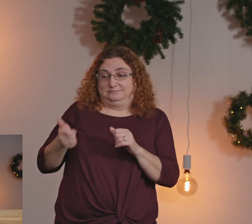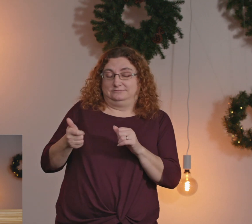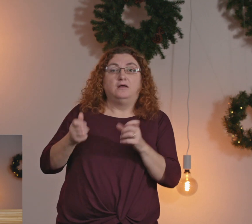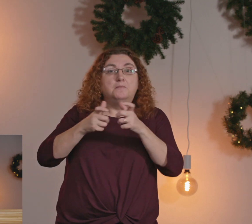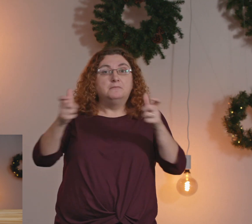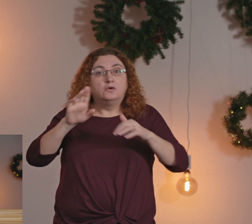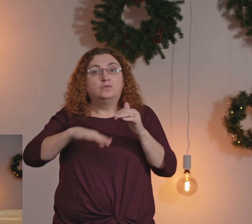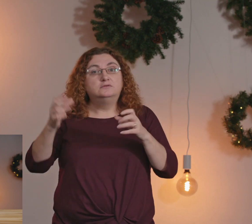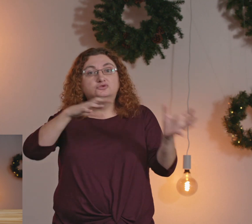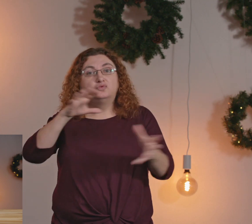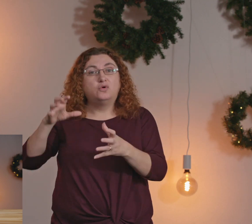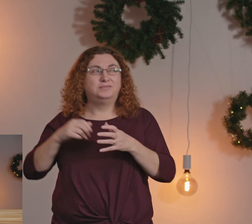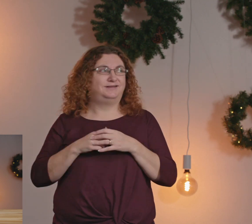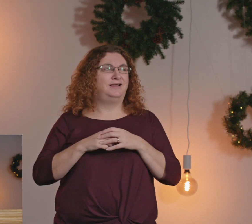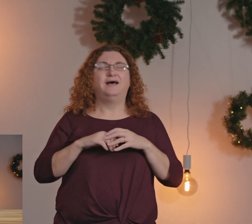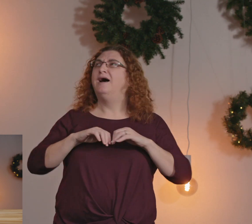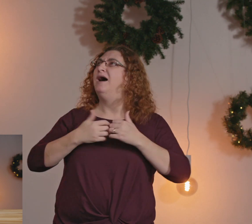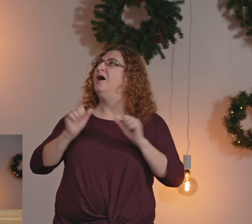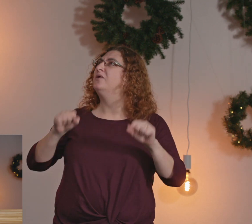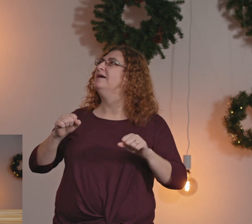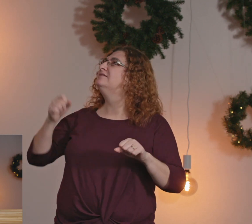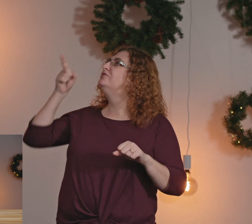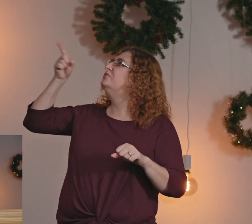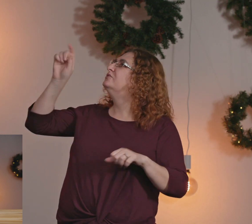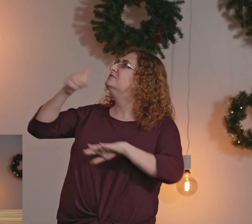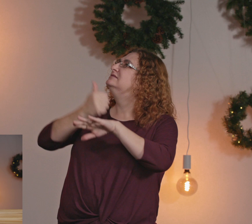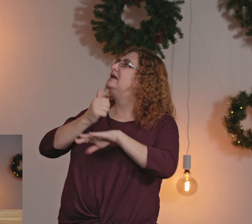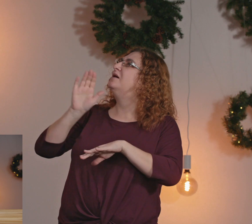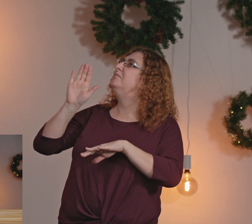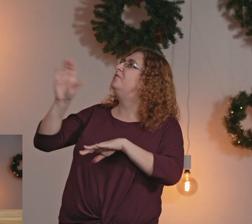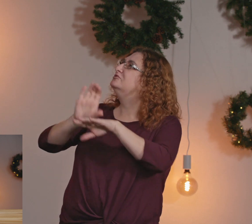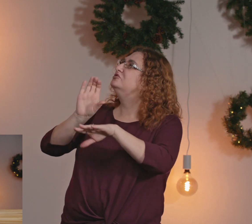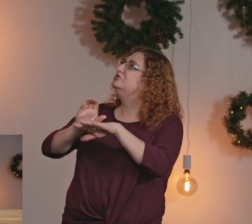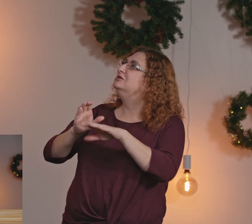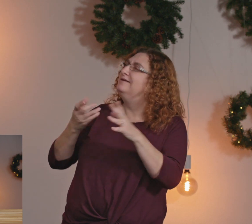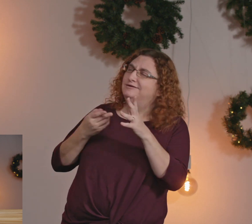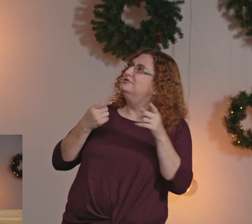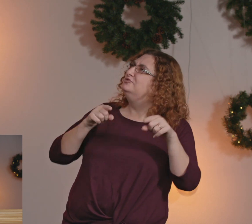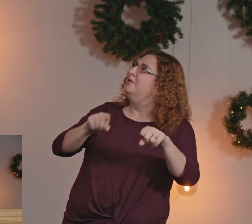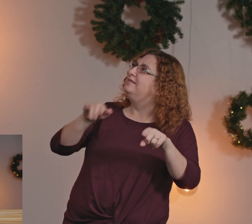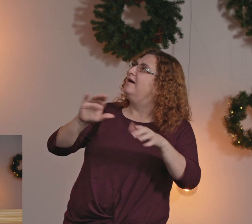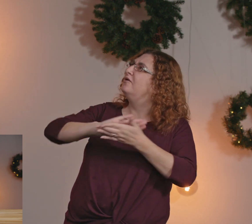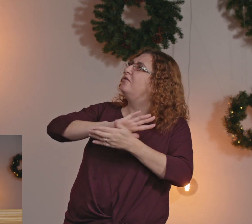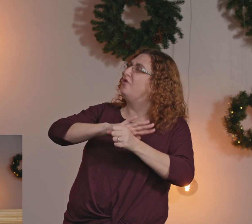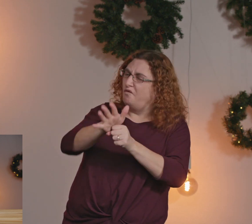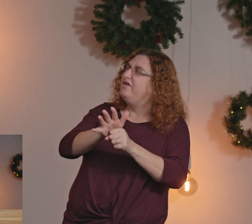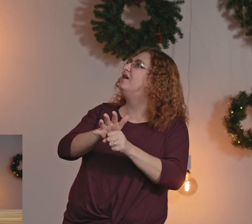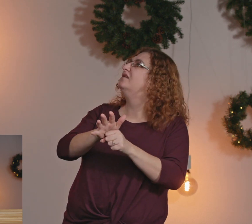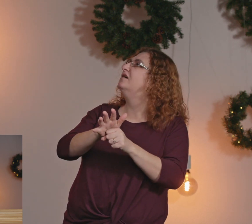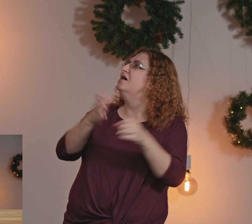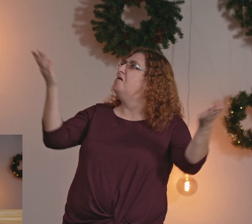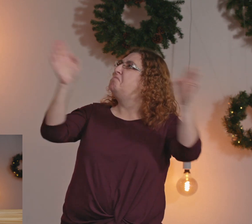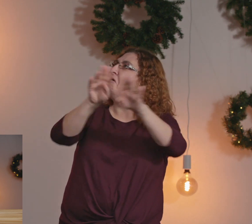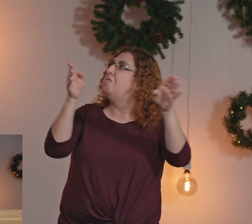How can God build his church in the middle of this COVID? We're getting shut down and everything's going wrong. Is there any doubt that even in the midst